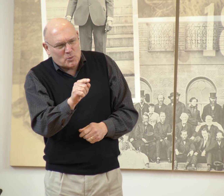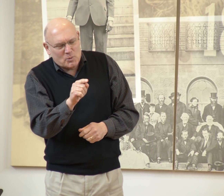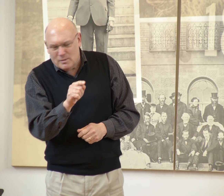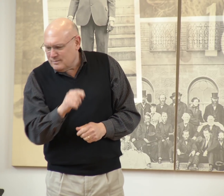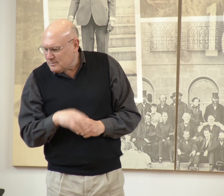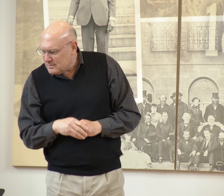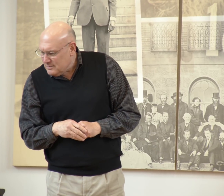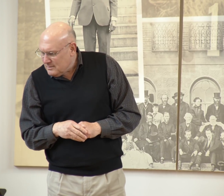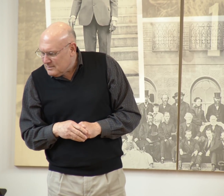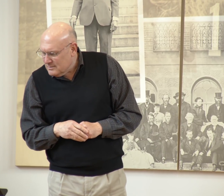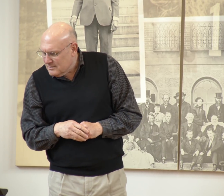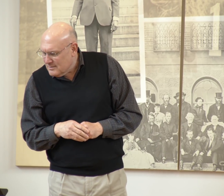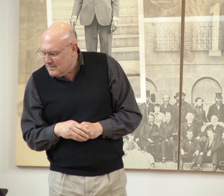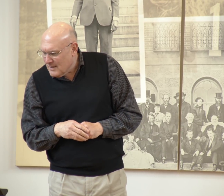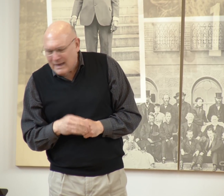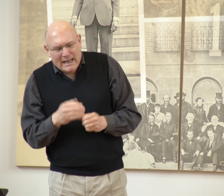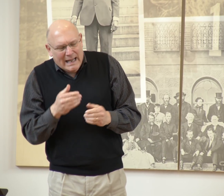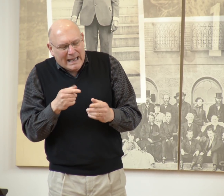He would listen to you.